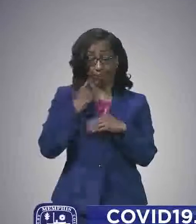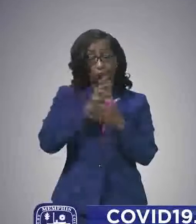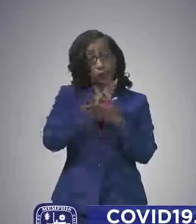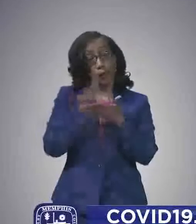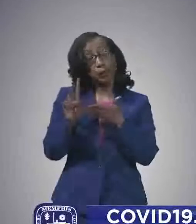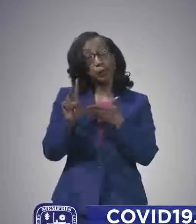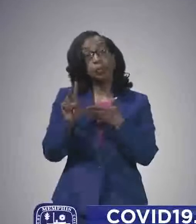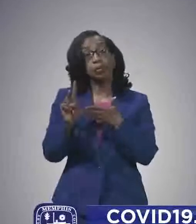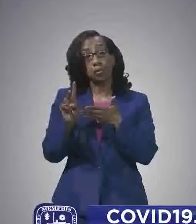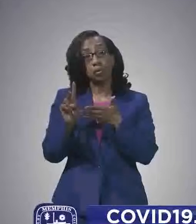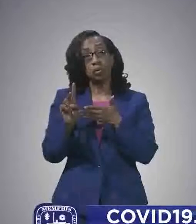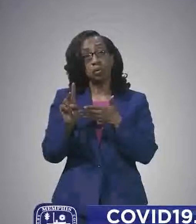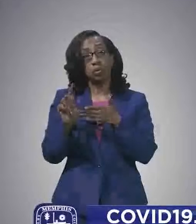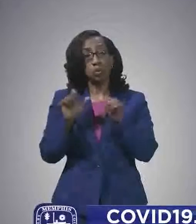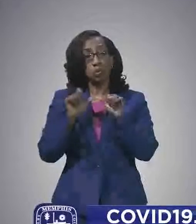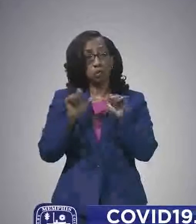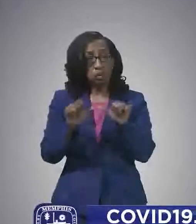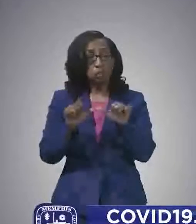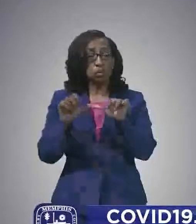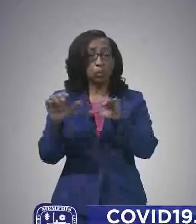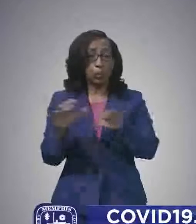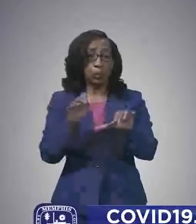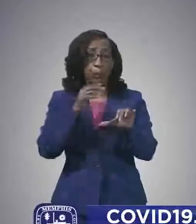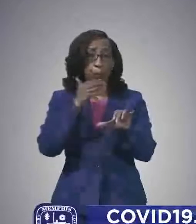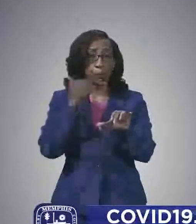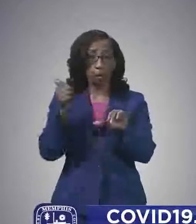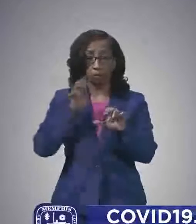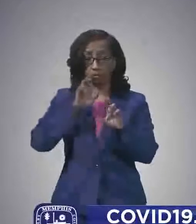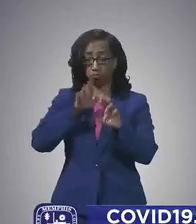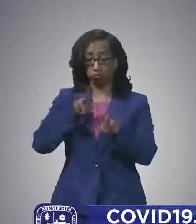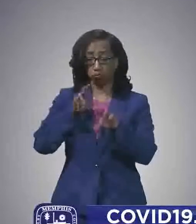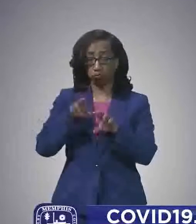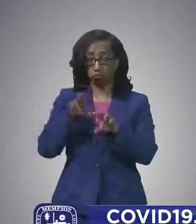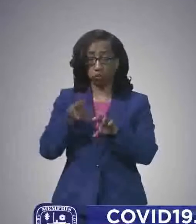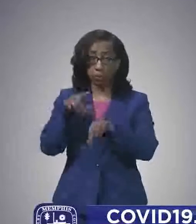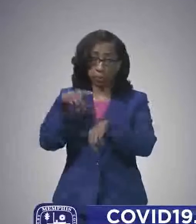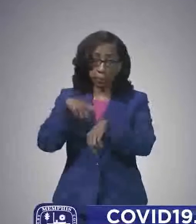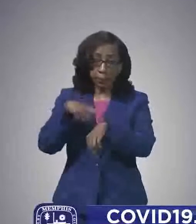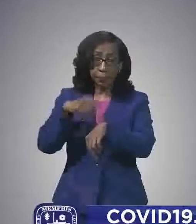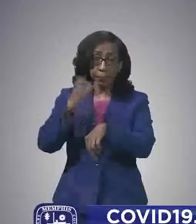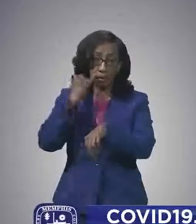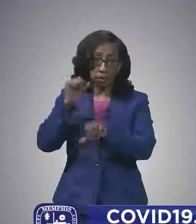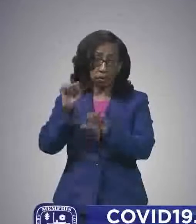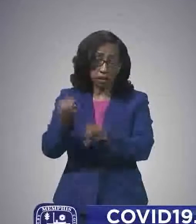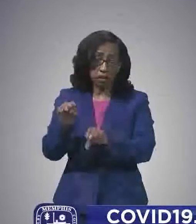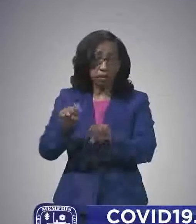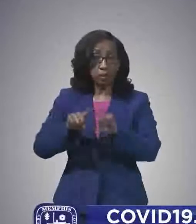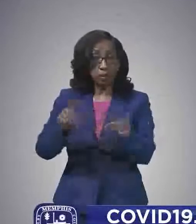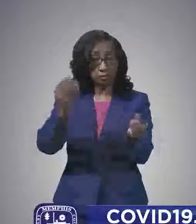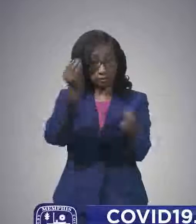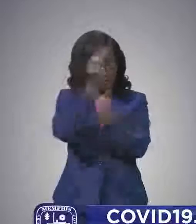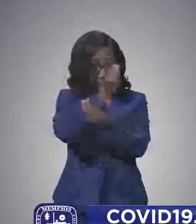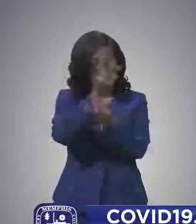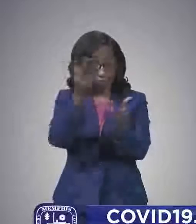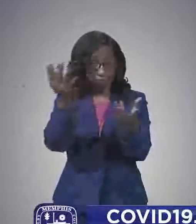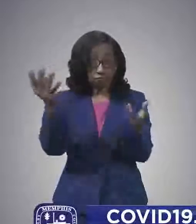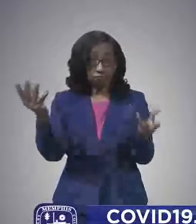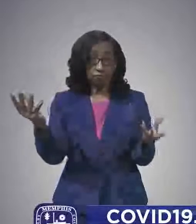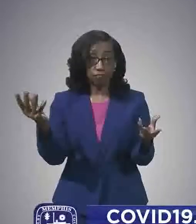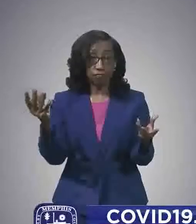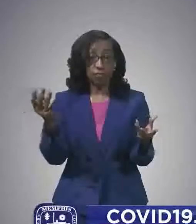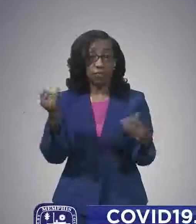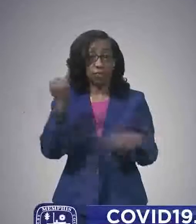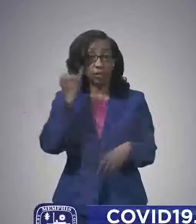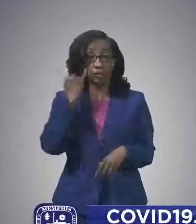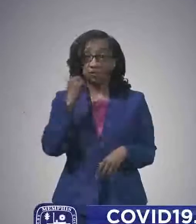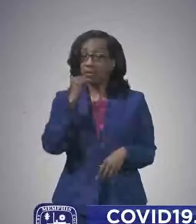going to continue to do everything we can to respond as timely as possible. Just want the public to be aware, if you're not having